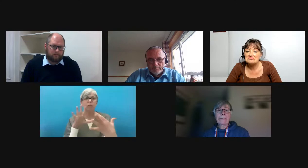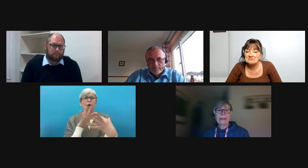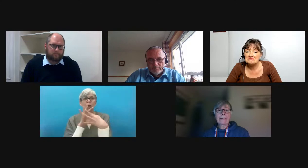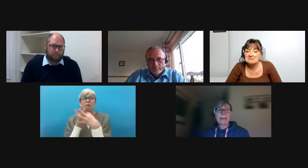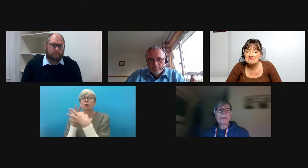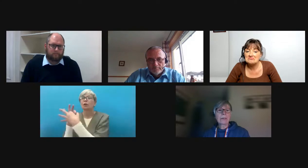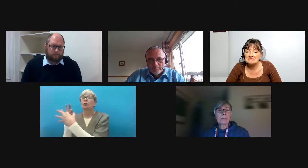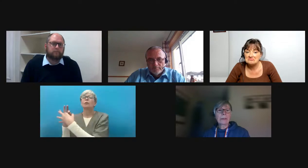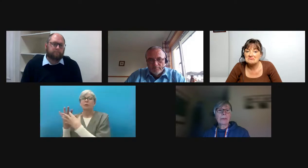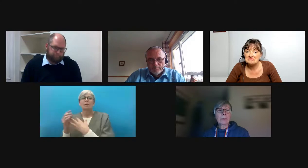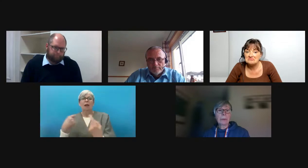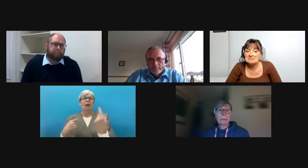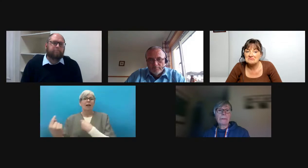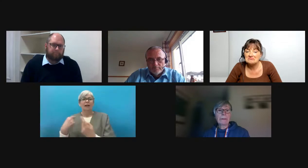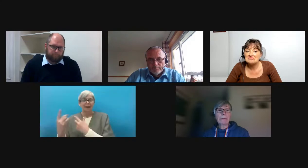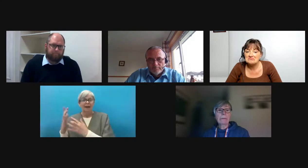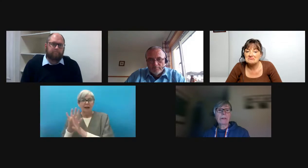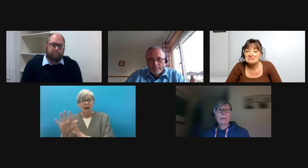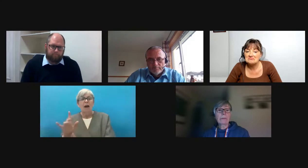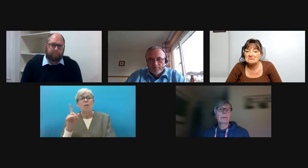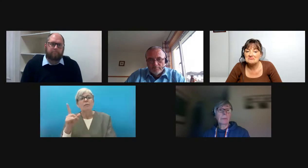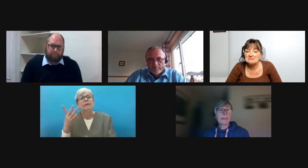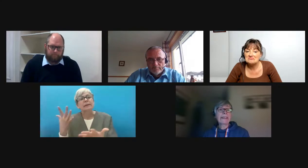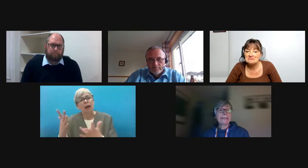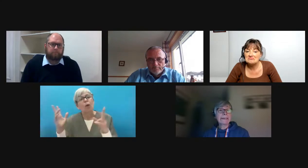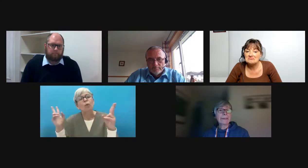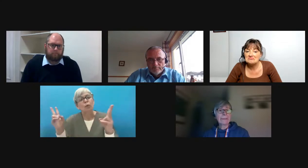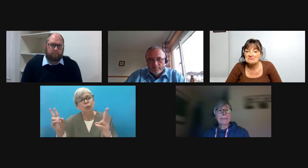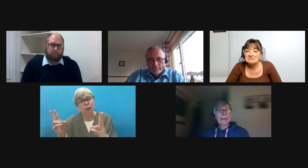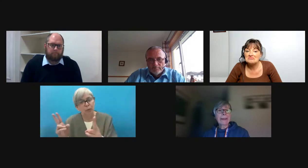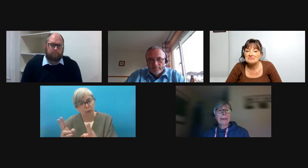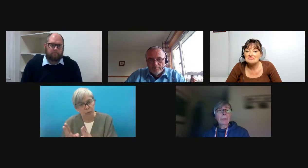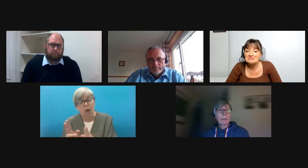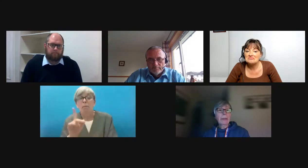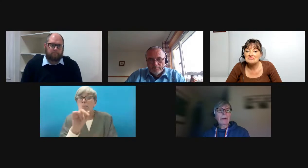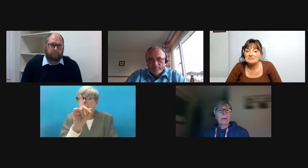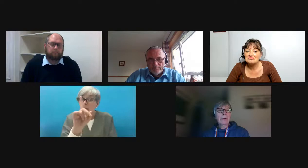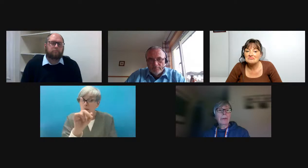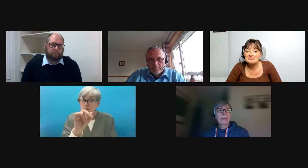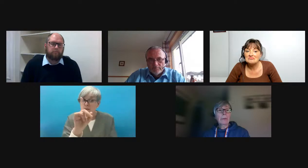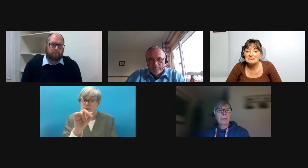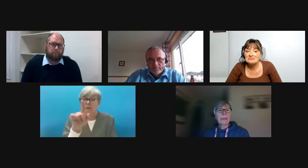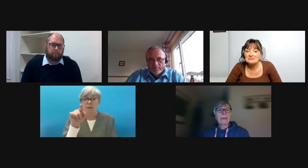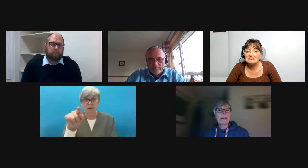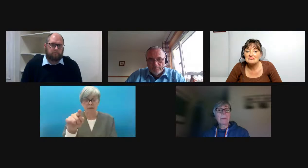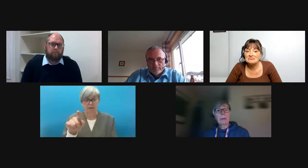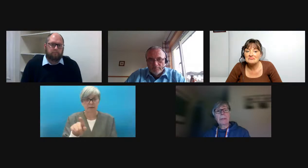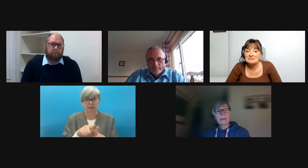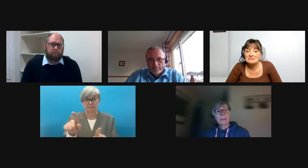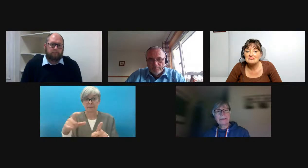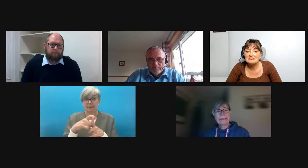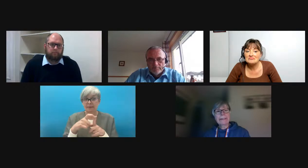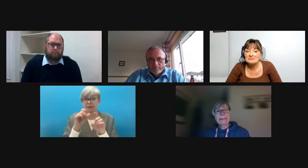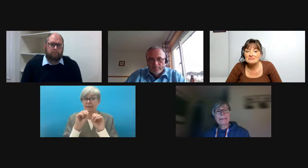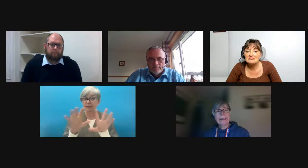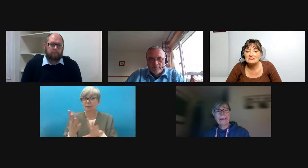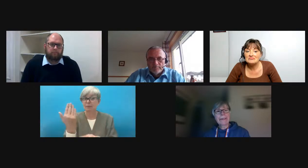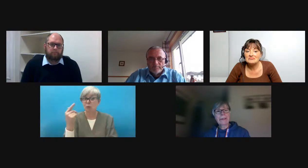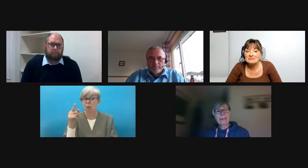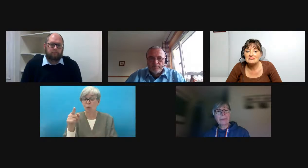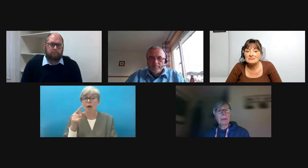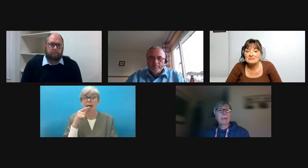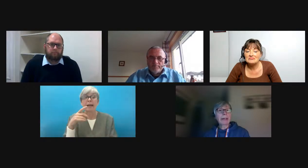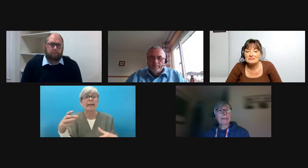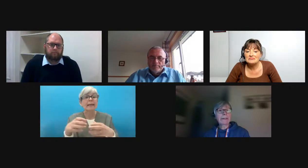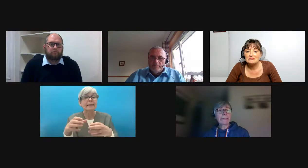Davie said, it's going to be busy for us with Easter, because when there are public holidays and